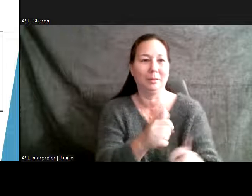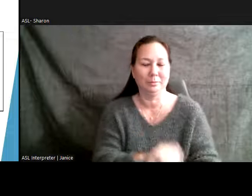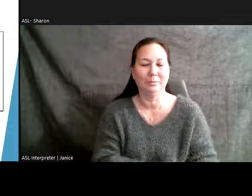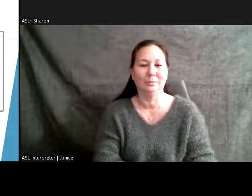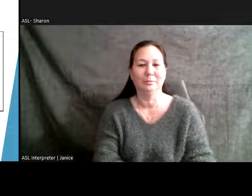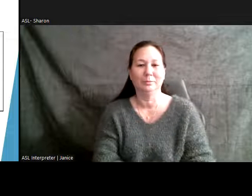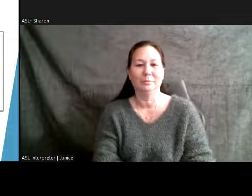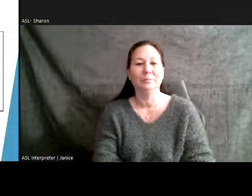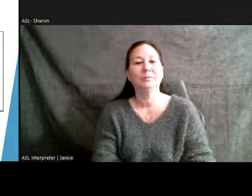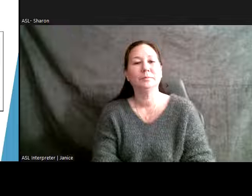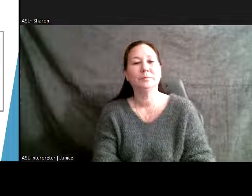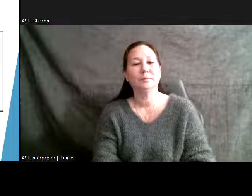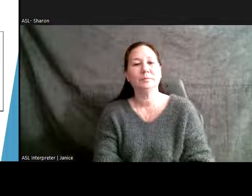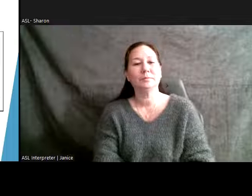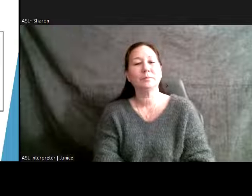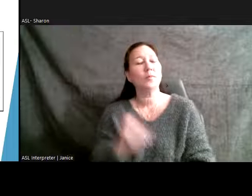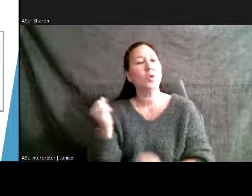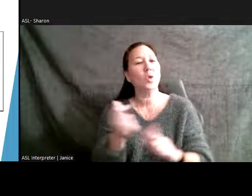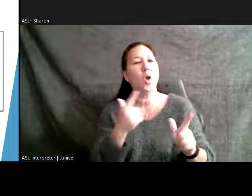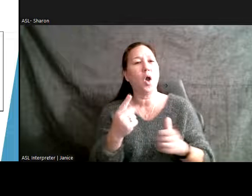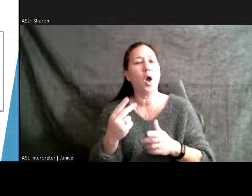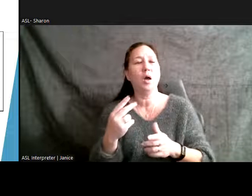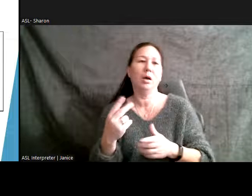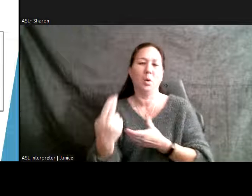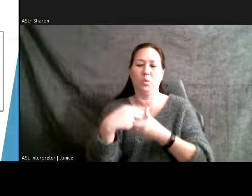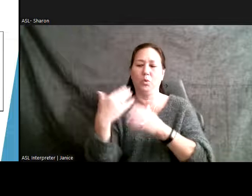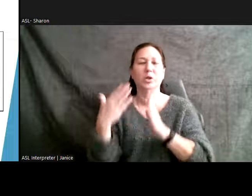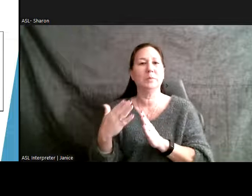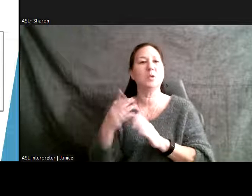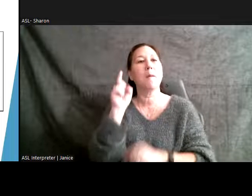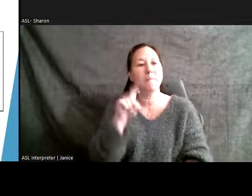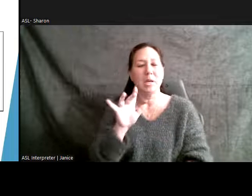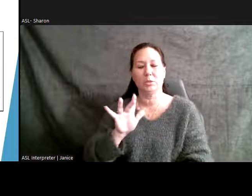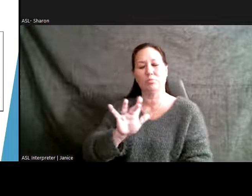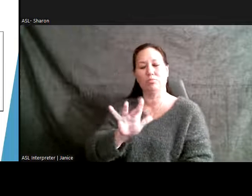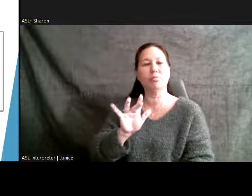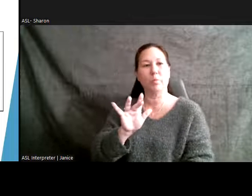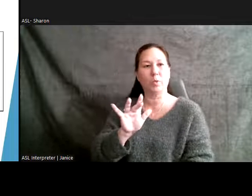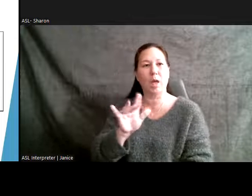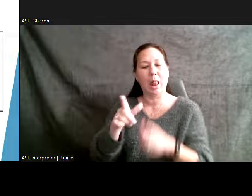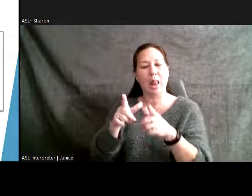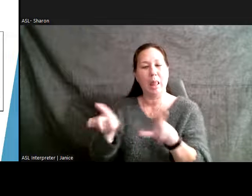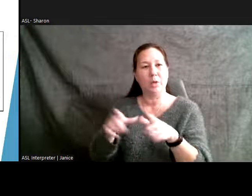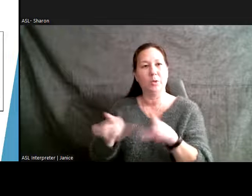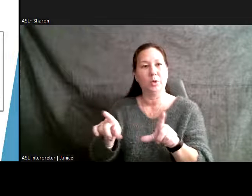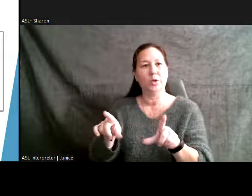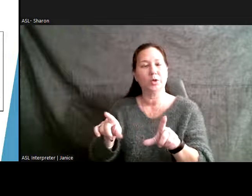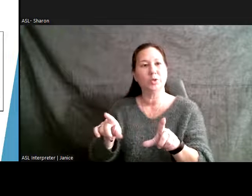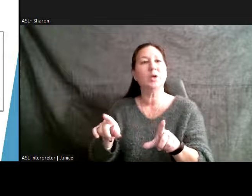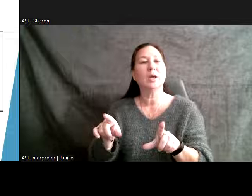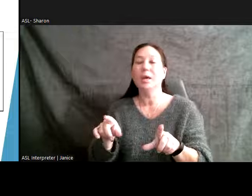Again, all participants must select a language channel at the bottom of your screen, even if viewing the presentation in